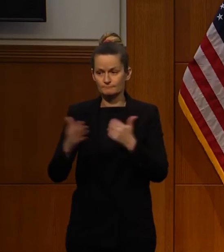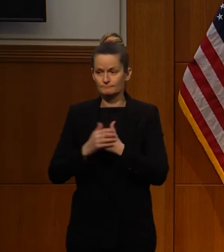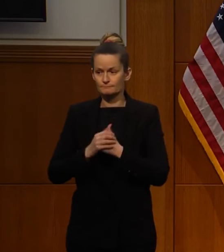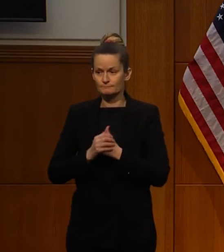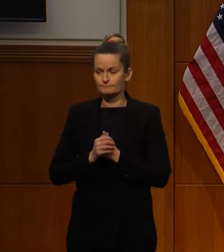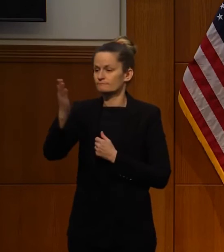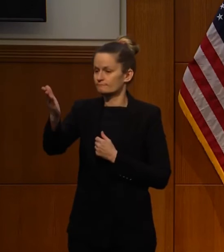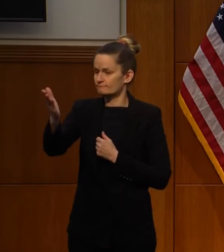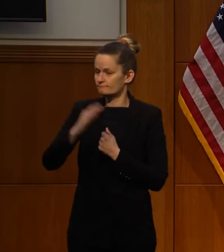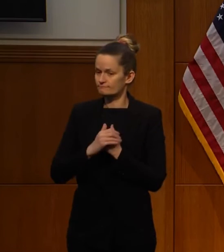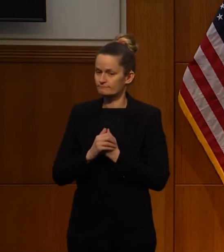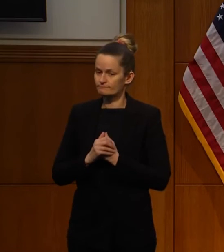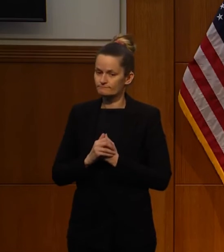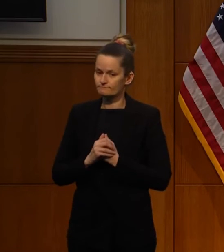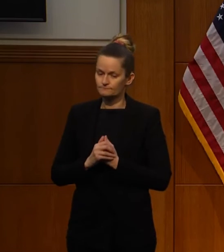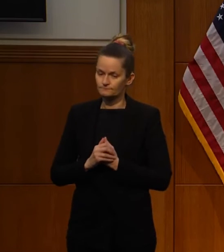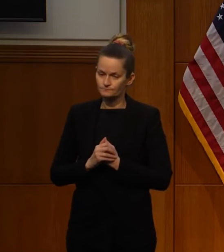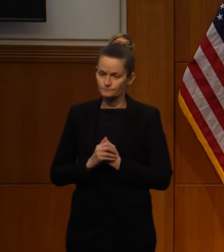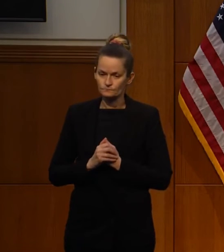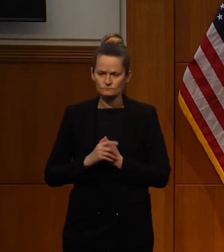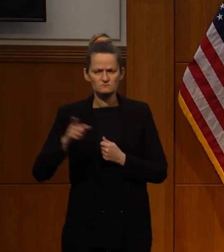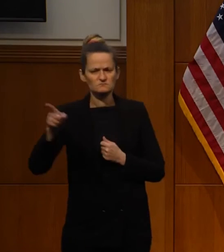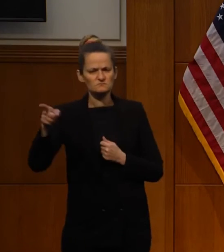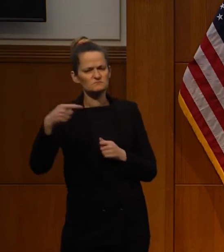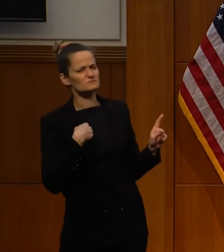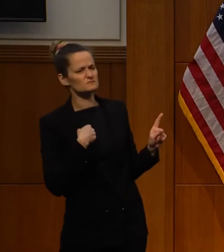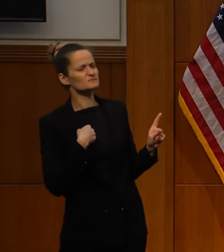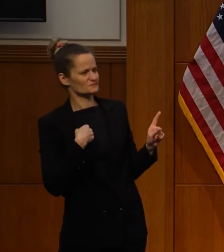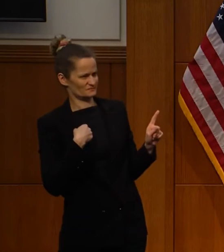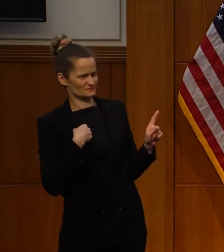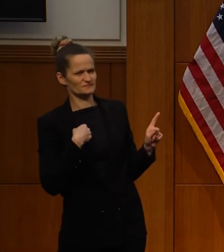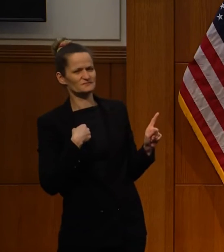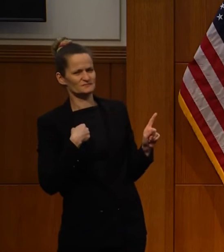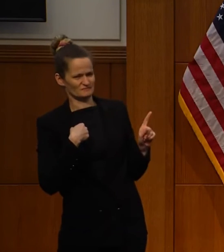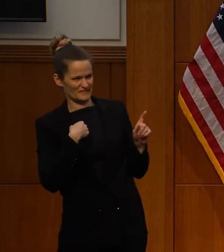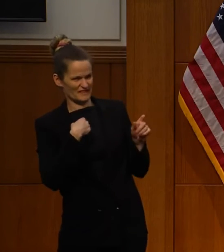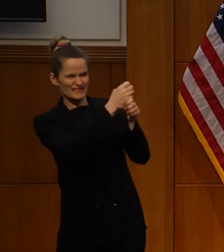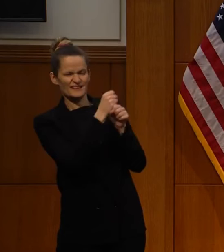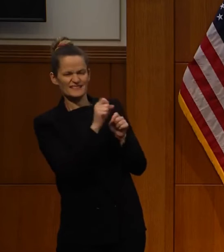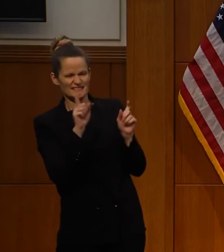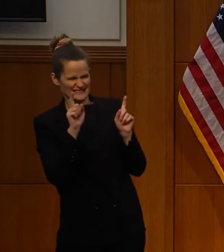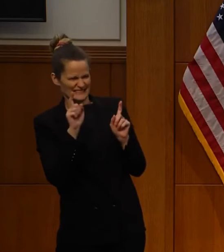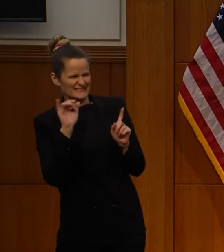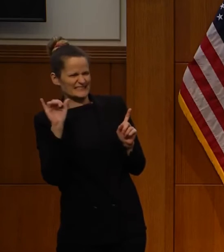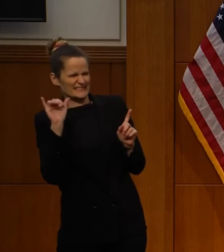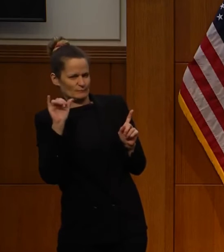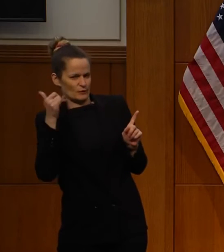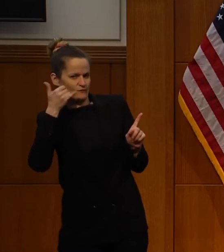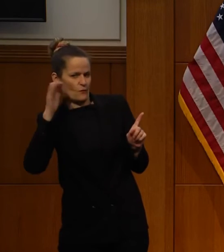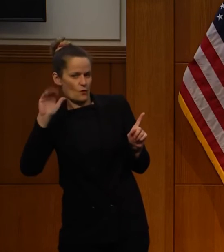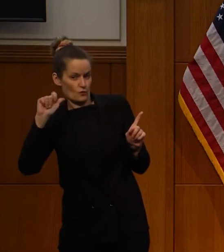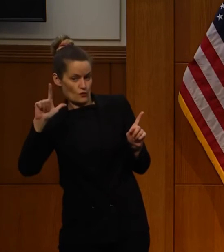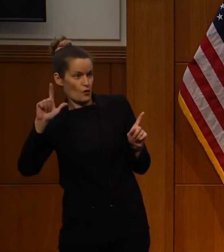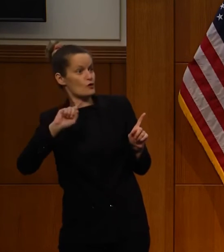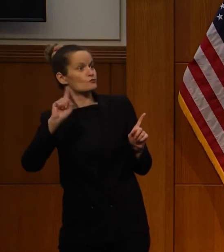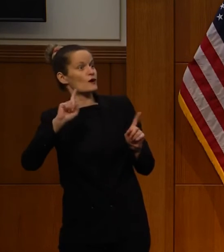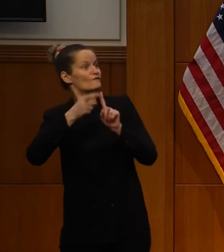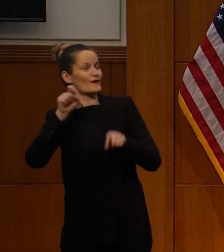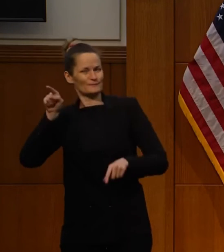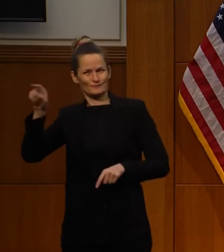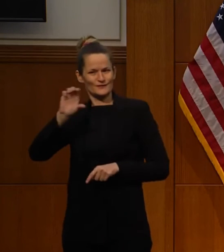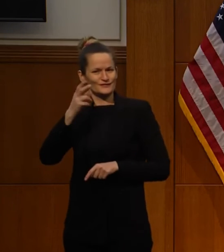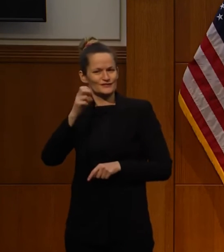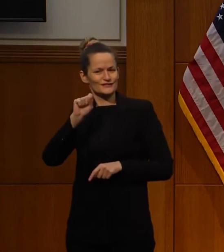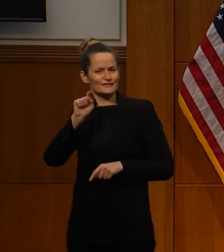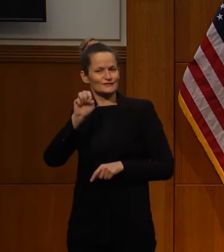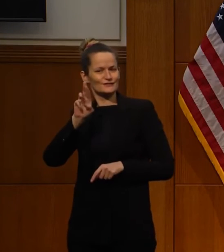We had a similar call from a viewer in Chesterfield, kind of the same situation, what's going on in Hampton Roads. Have you heard about this happening in